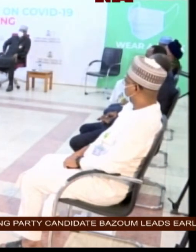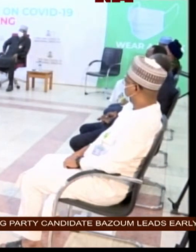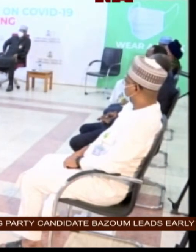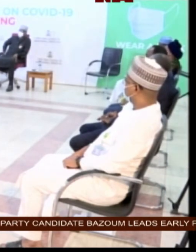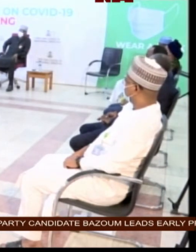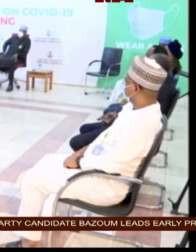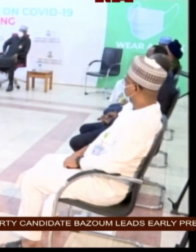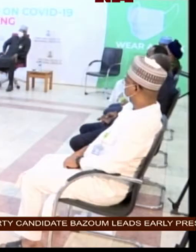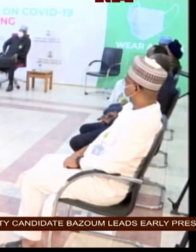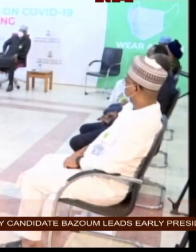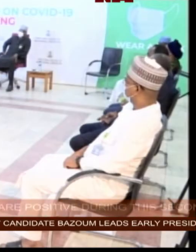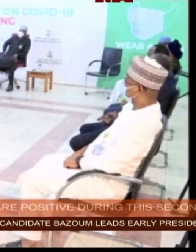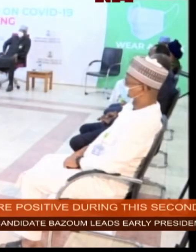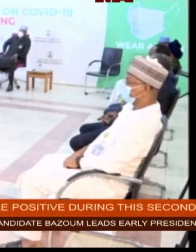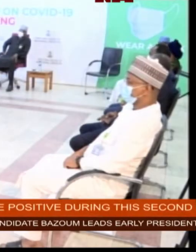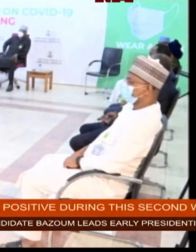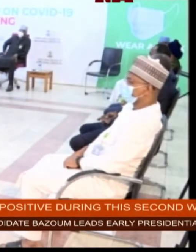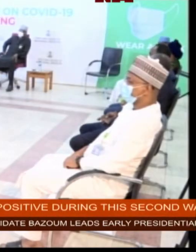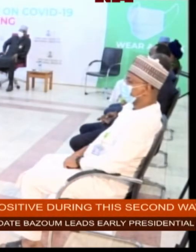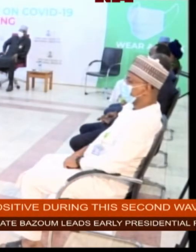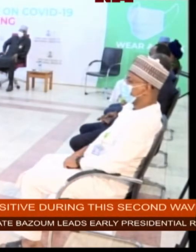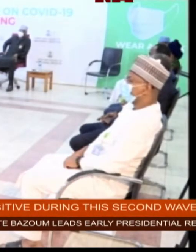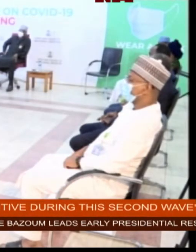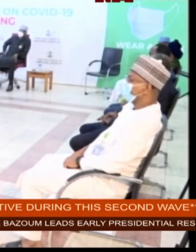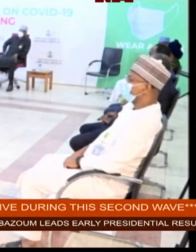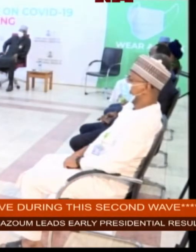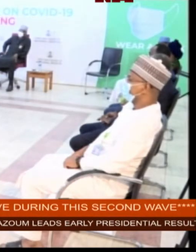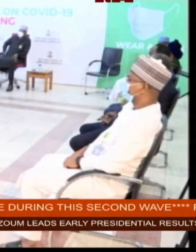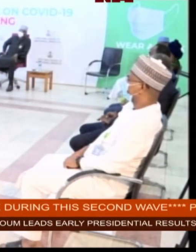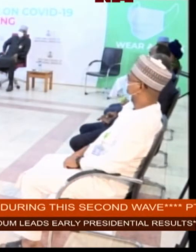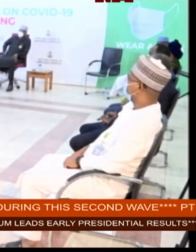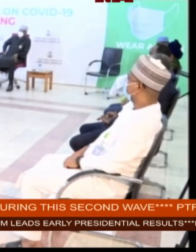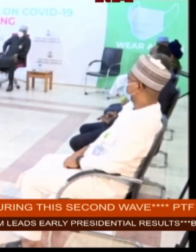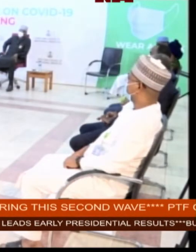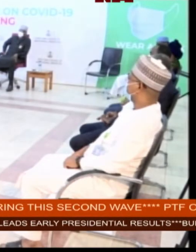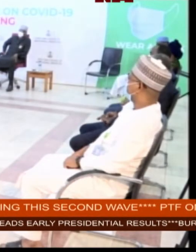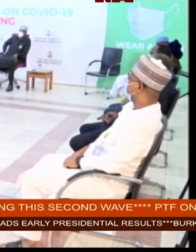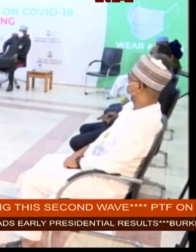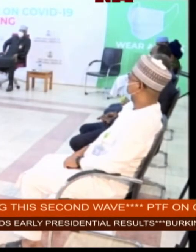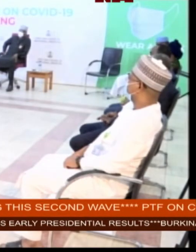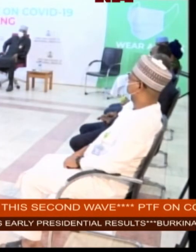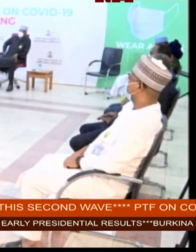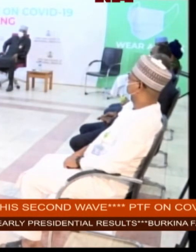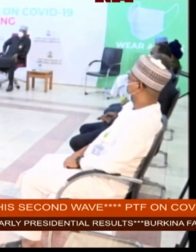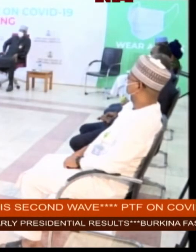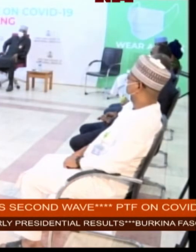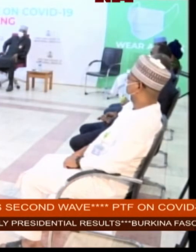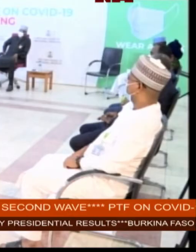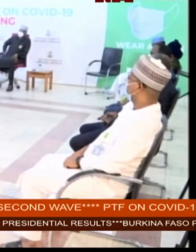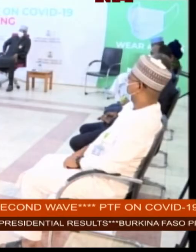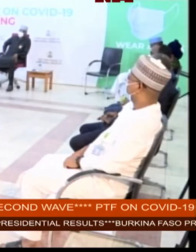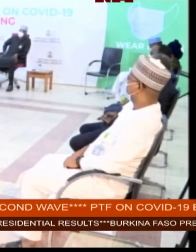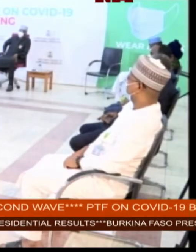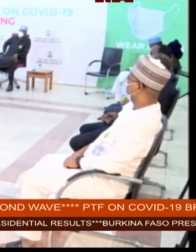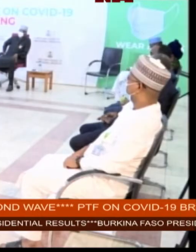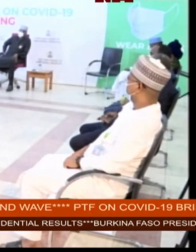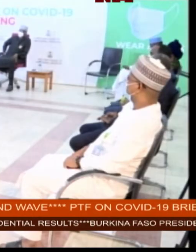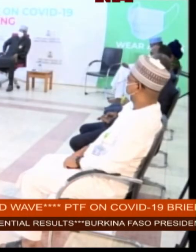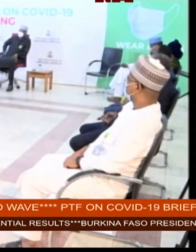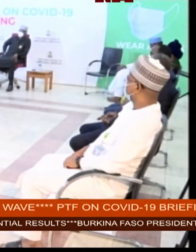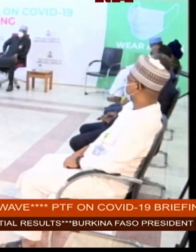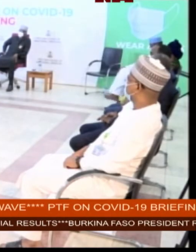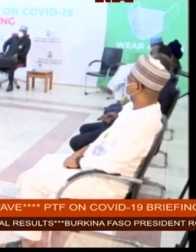Just looking at pictures and images and videos from across the country is a very